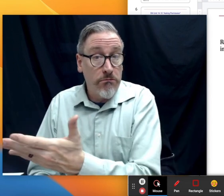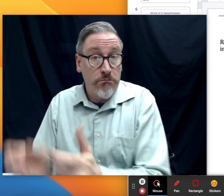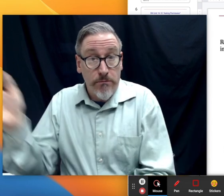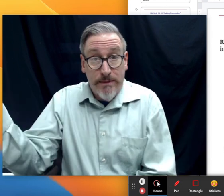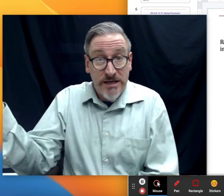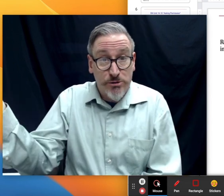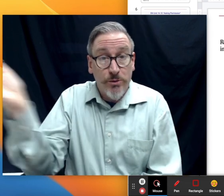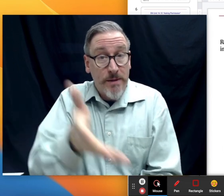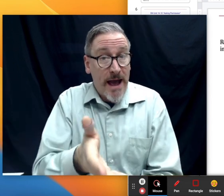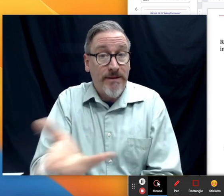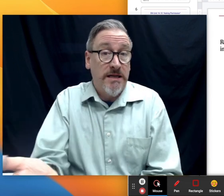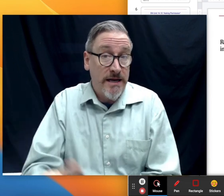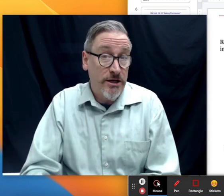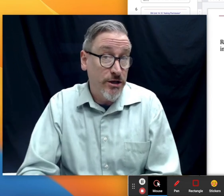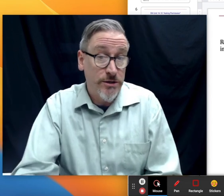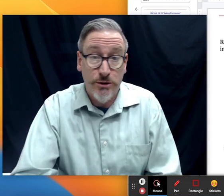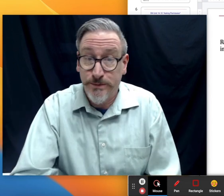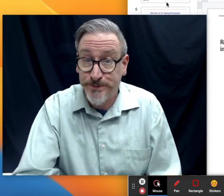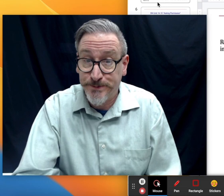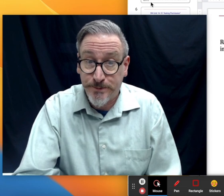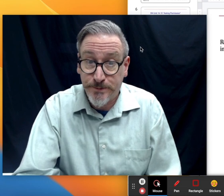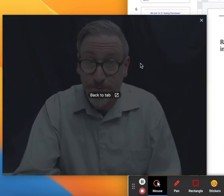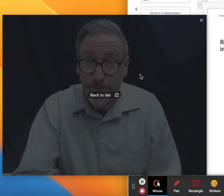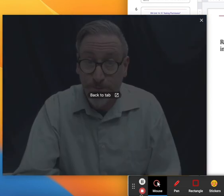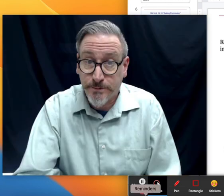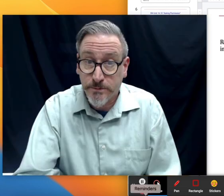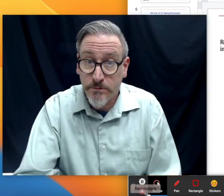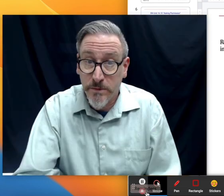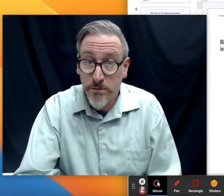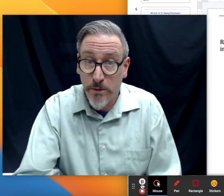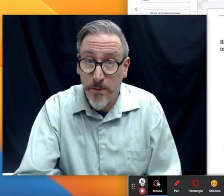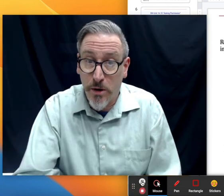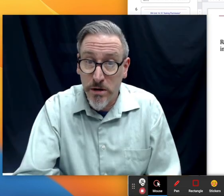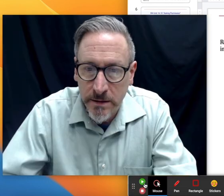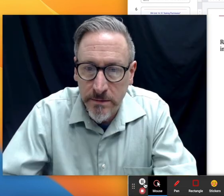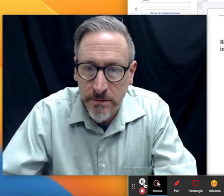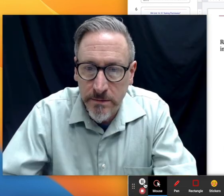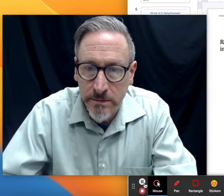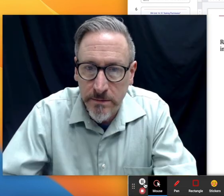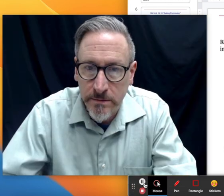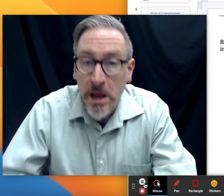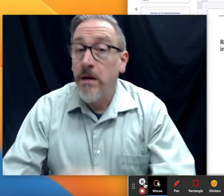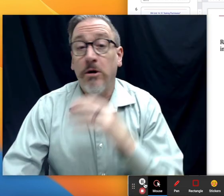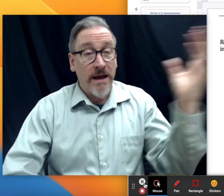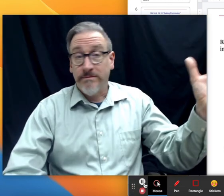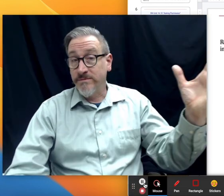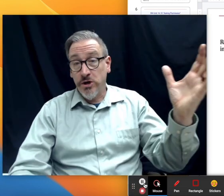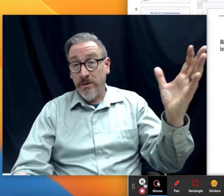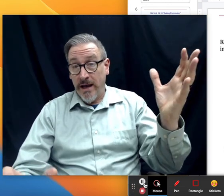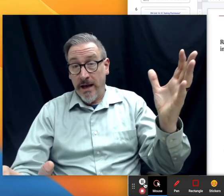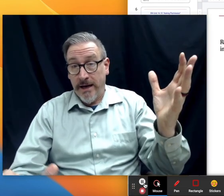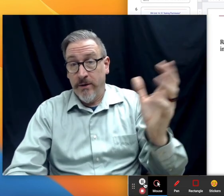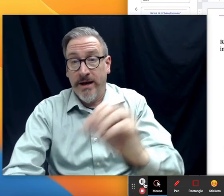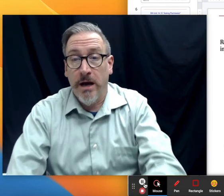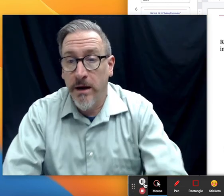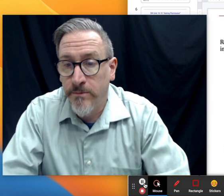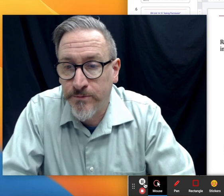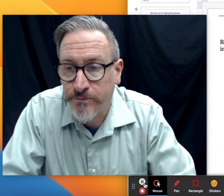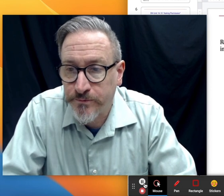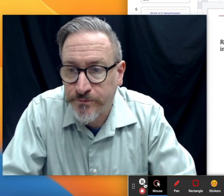So maybe this person would be happy to lend it to you too. I'm going to pause. Okay. So